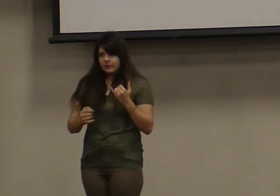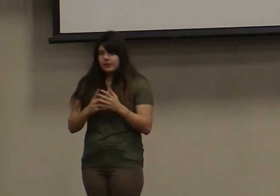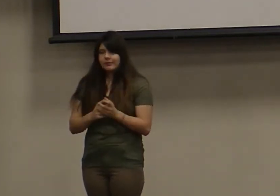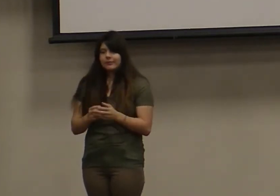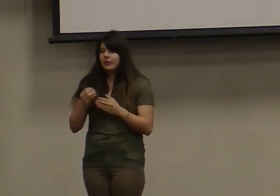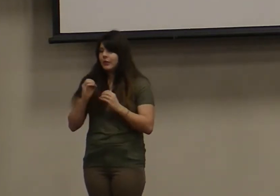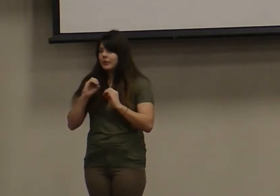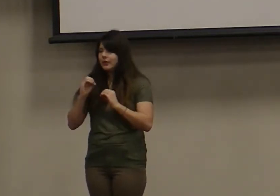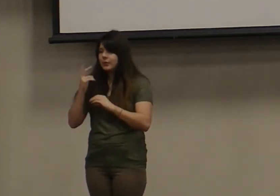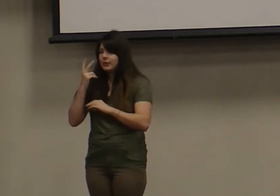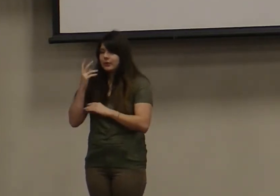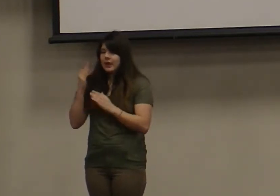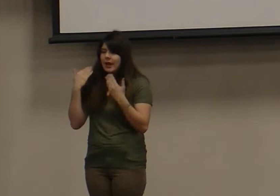angels escorted them back to the Creator.